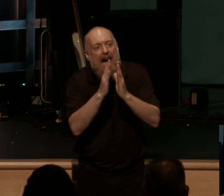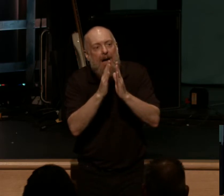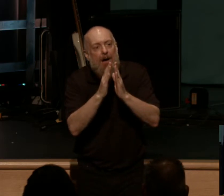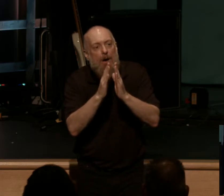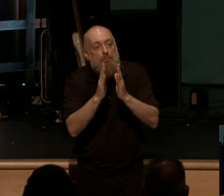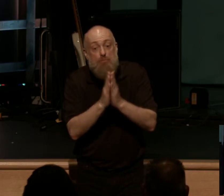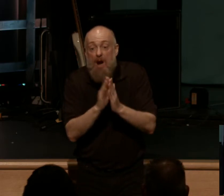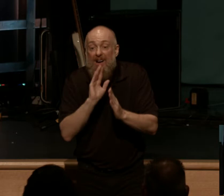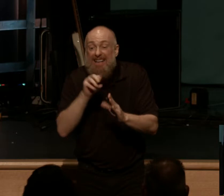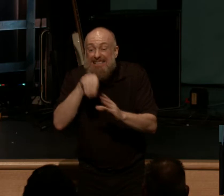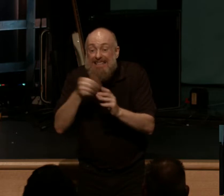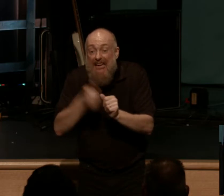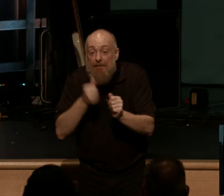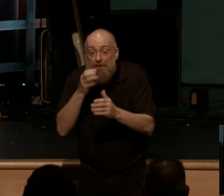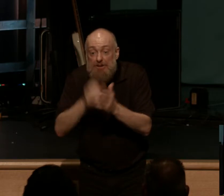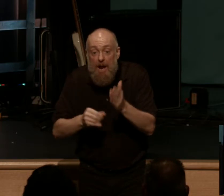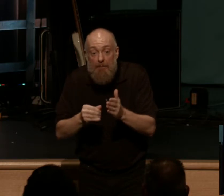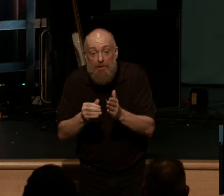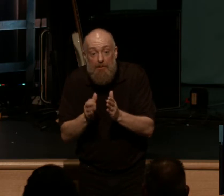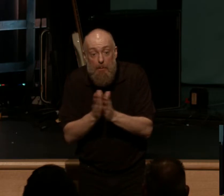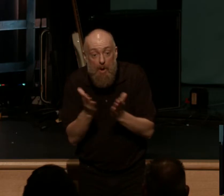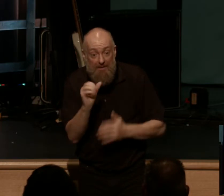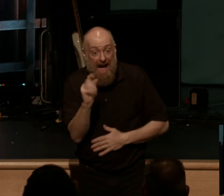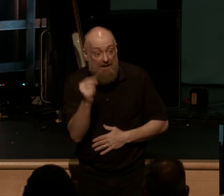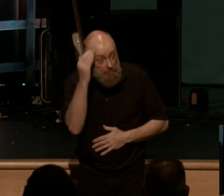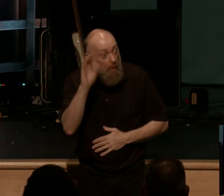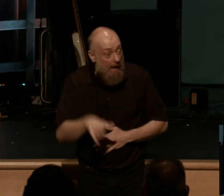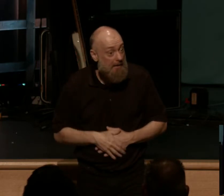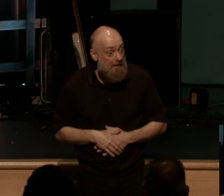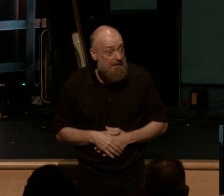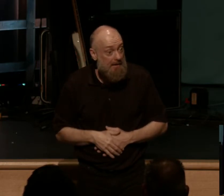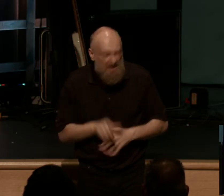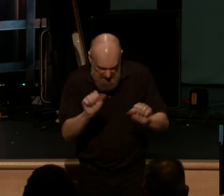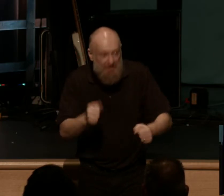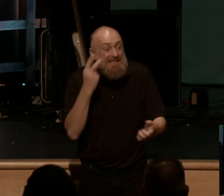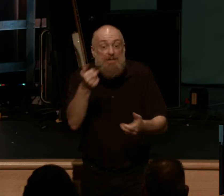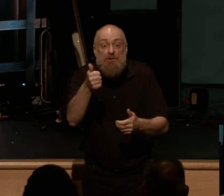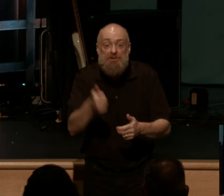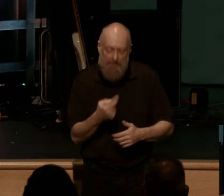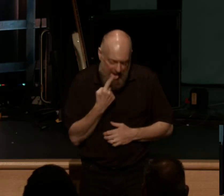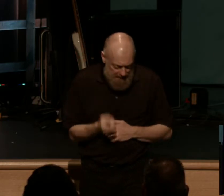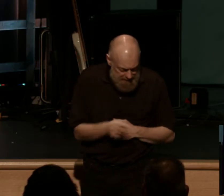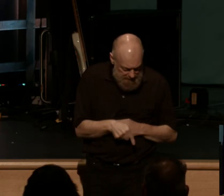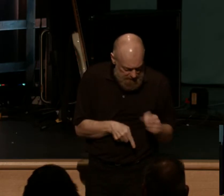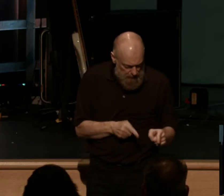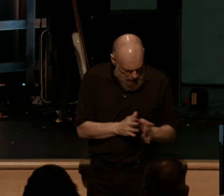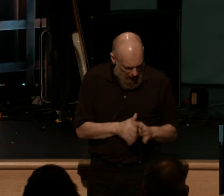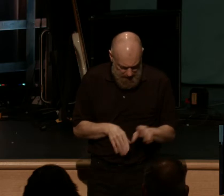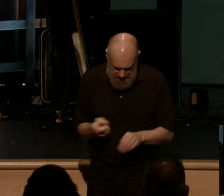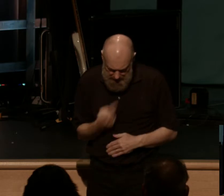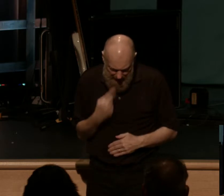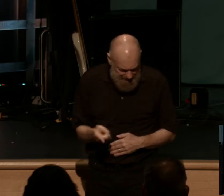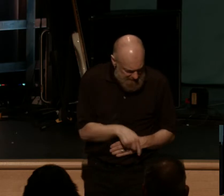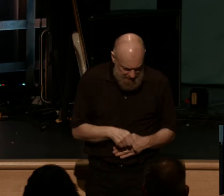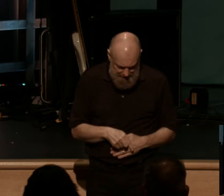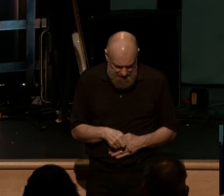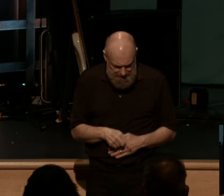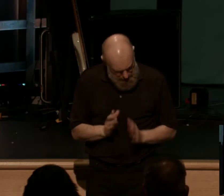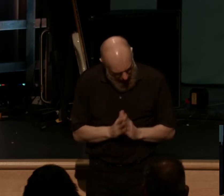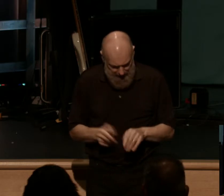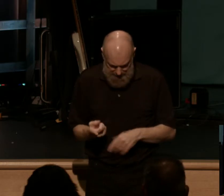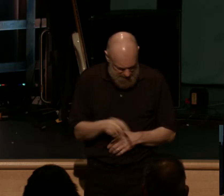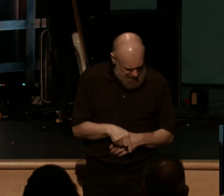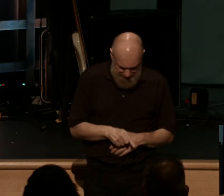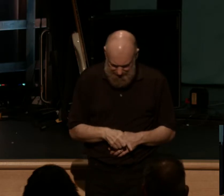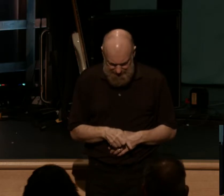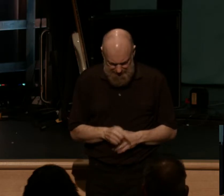every chapter in the book of Acts. It's a wonderful biblical study. You can search up yourself for a preview and be so blessed. It's so awesome to see, though, the